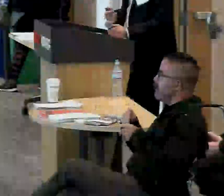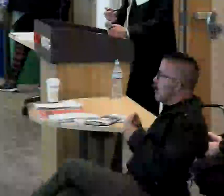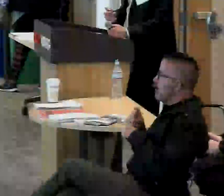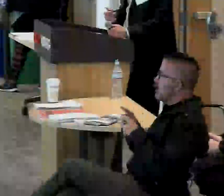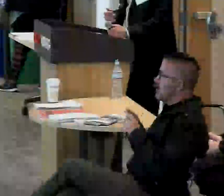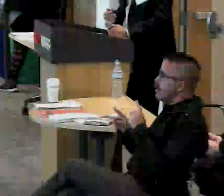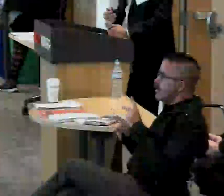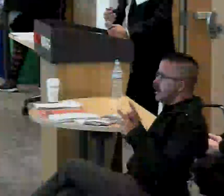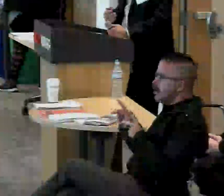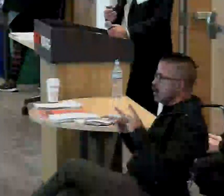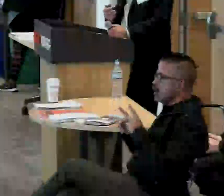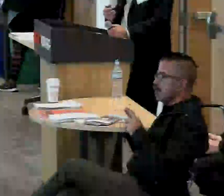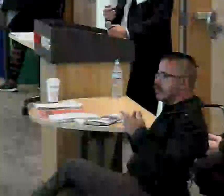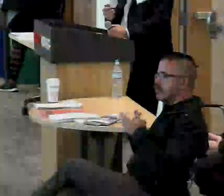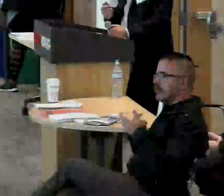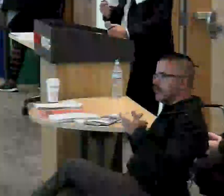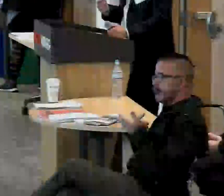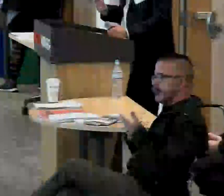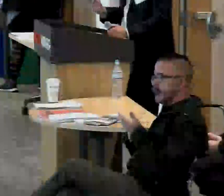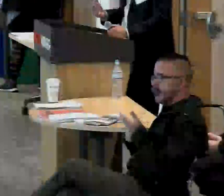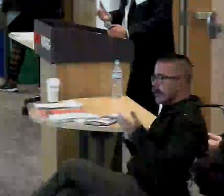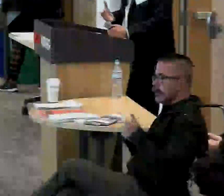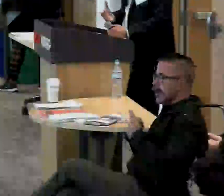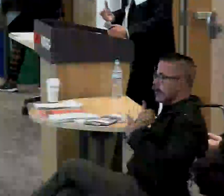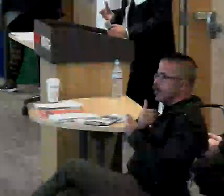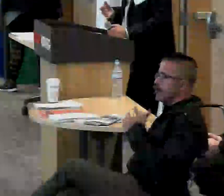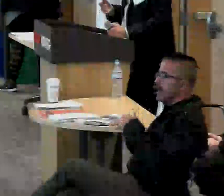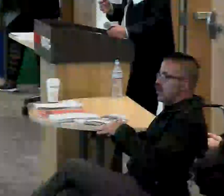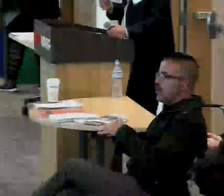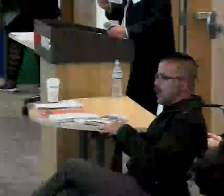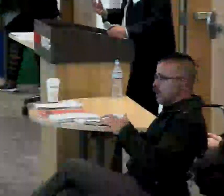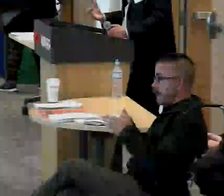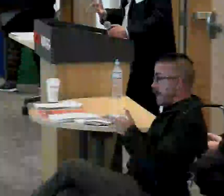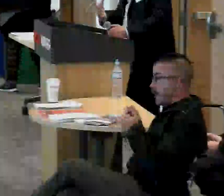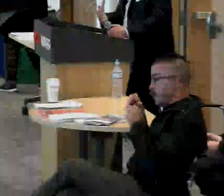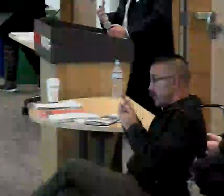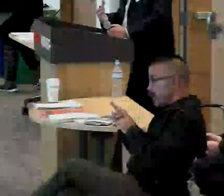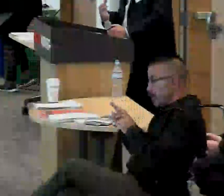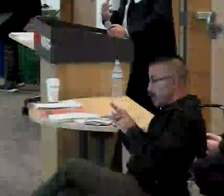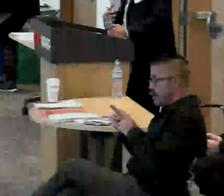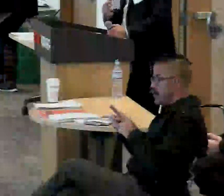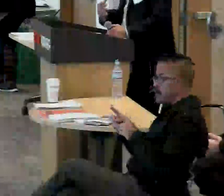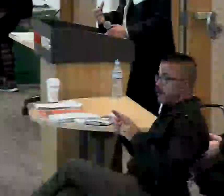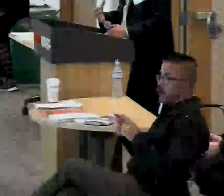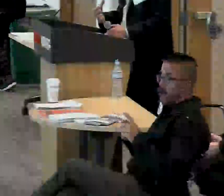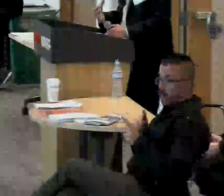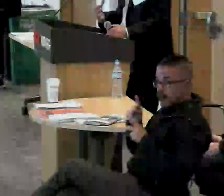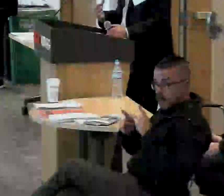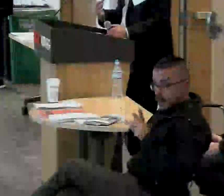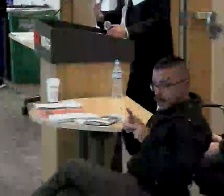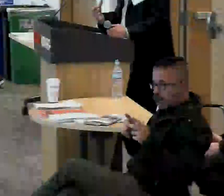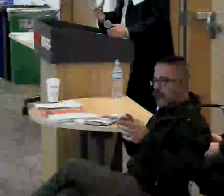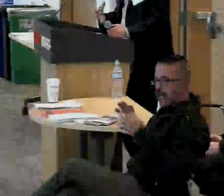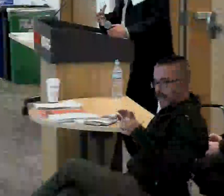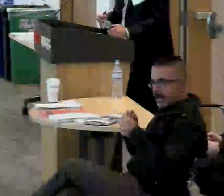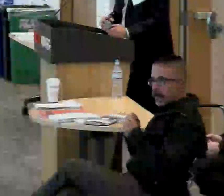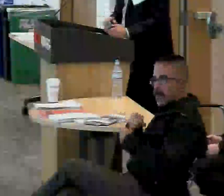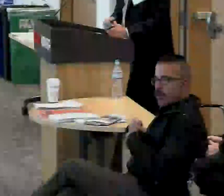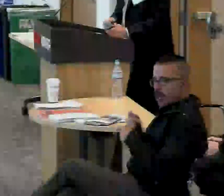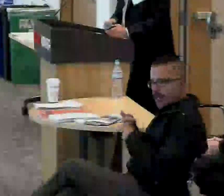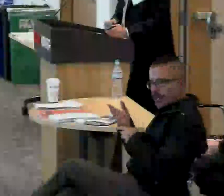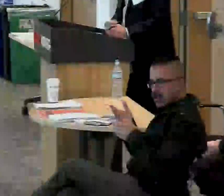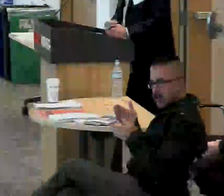different ways that we can integrate financial education, connect more people to products and services that will benefit